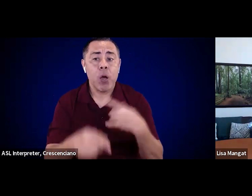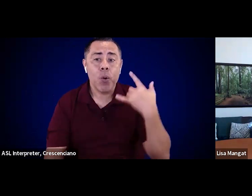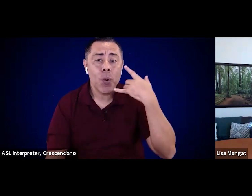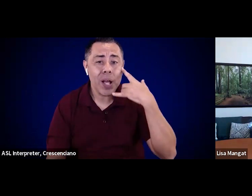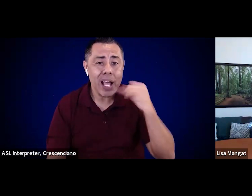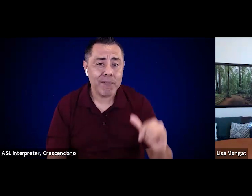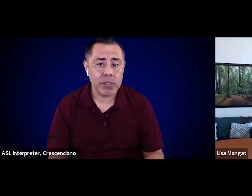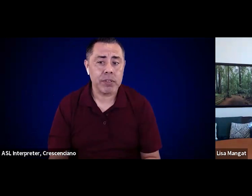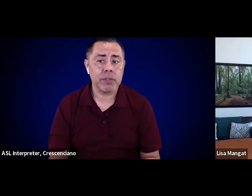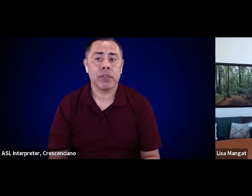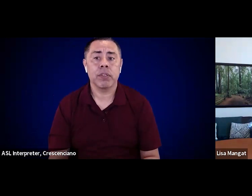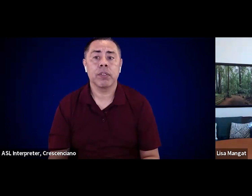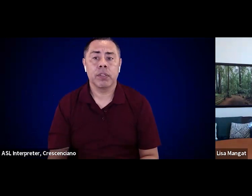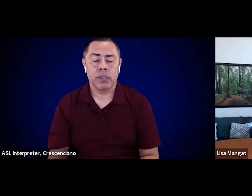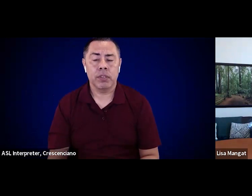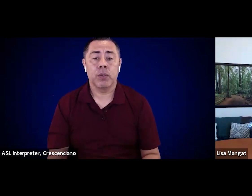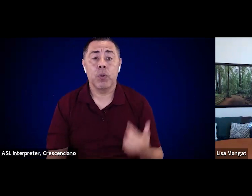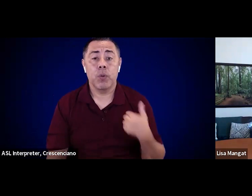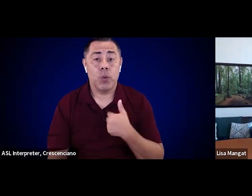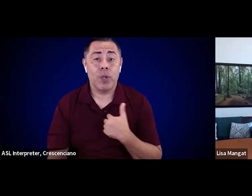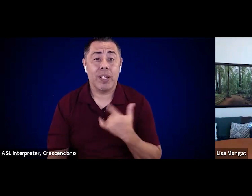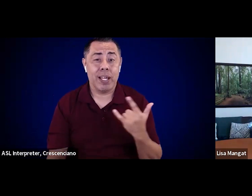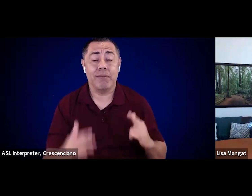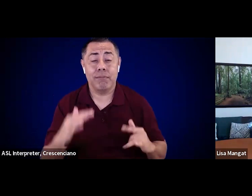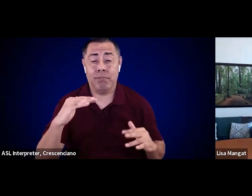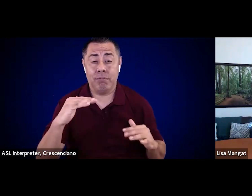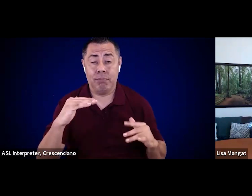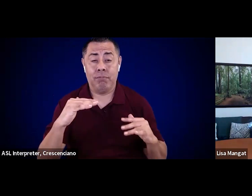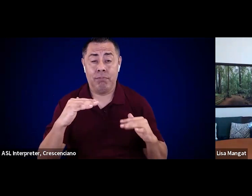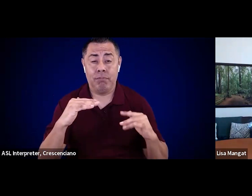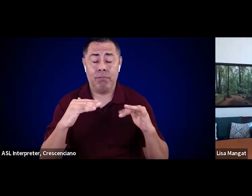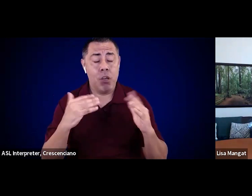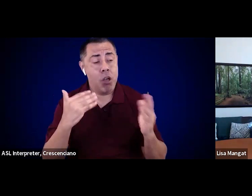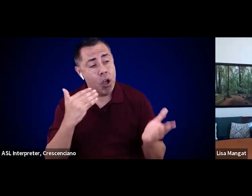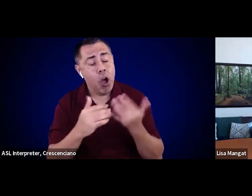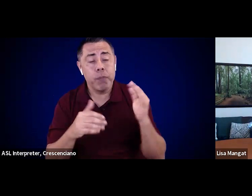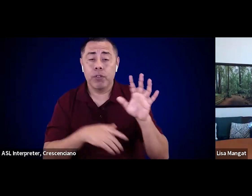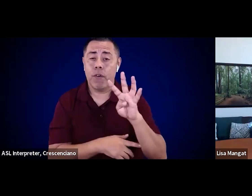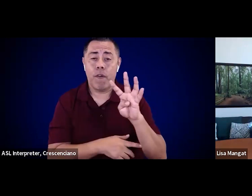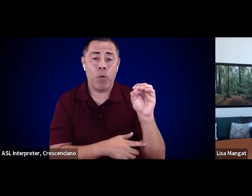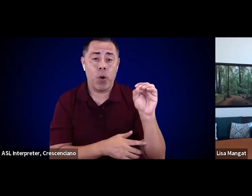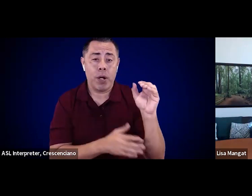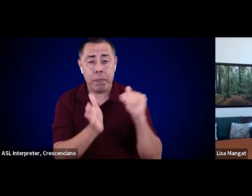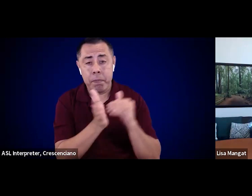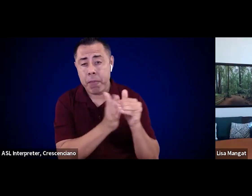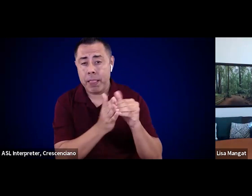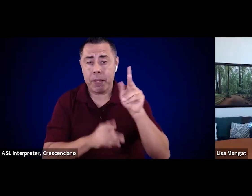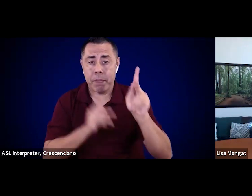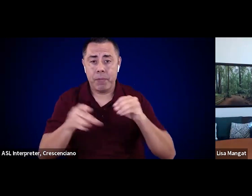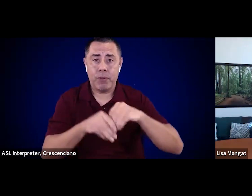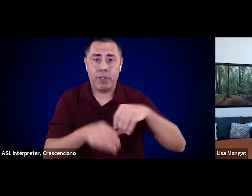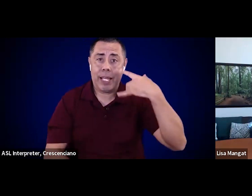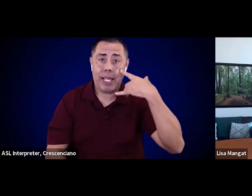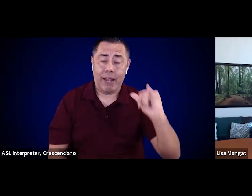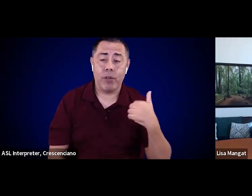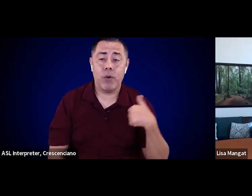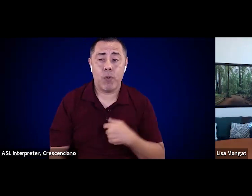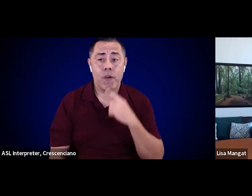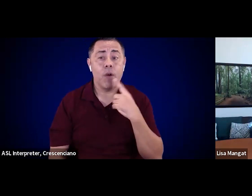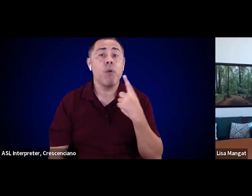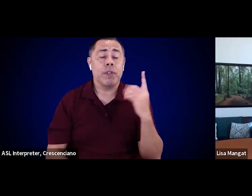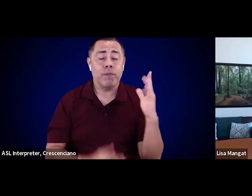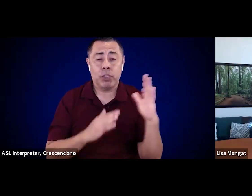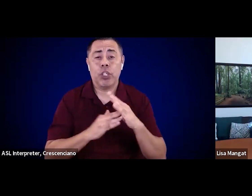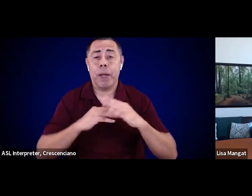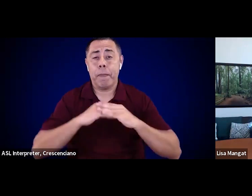40 million people in the state of California. We're one of the most diverse in this nation. We're the fourth largest